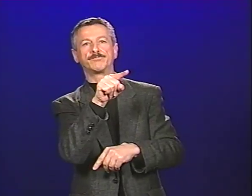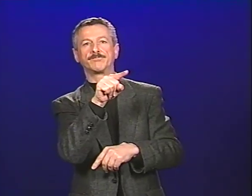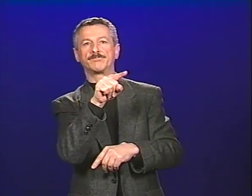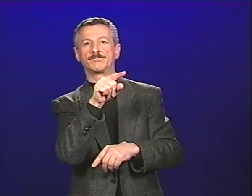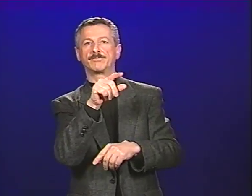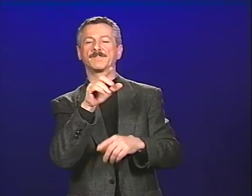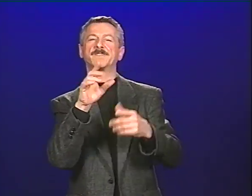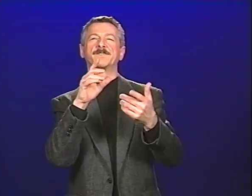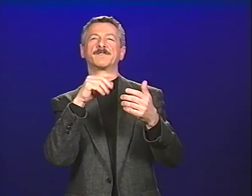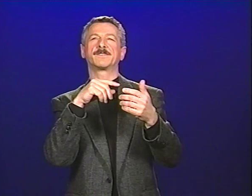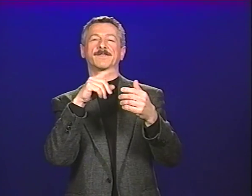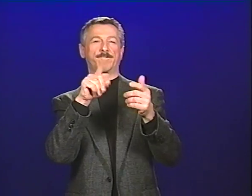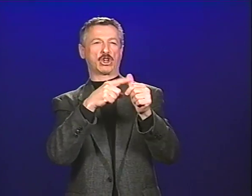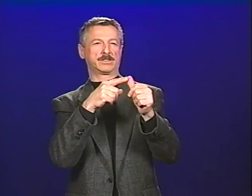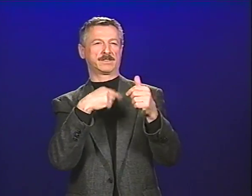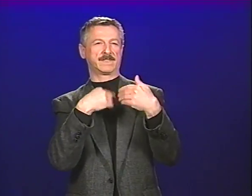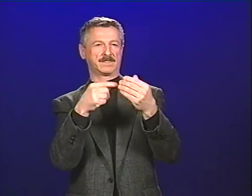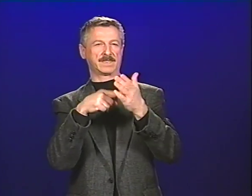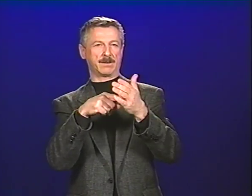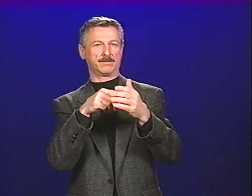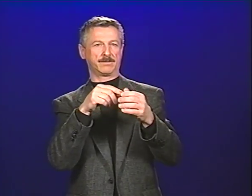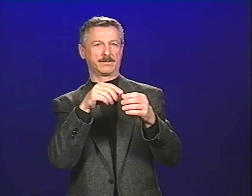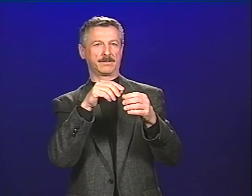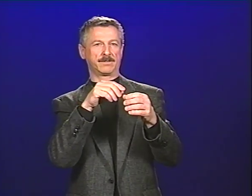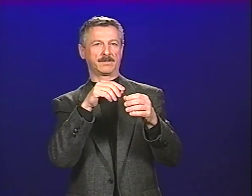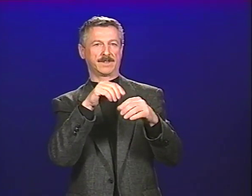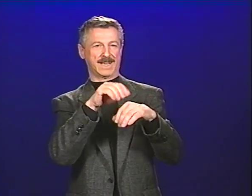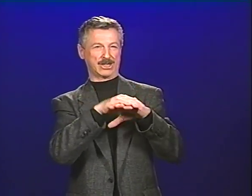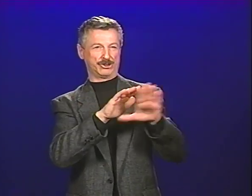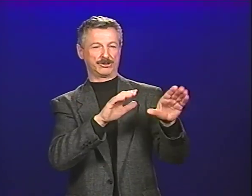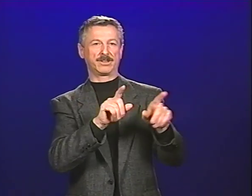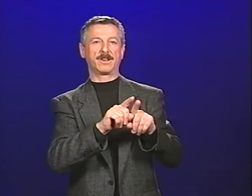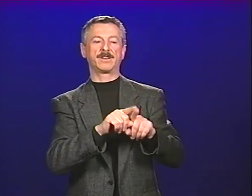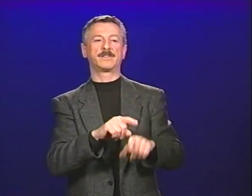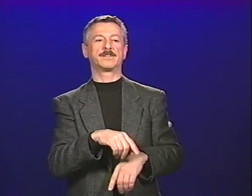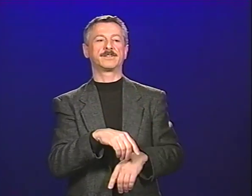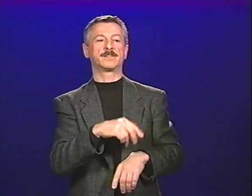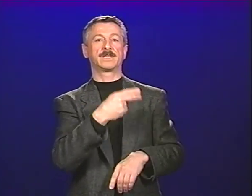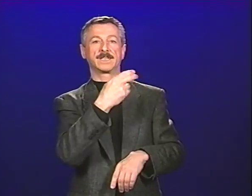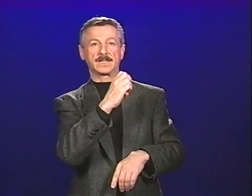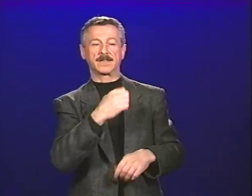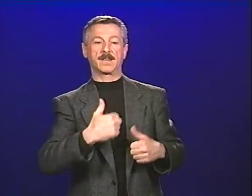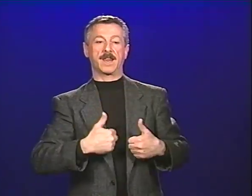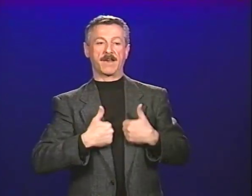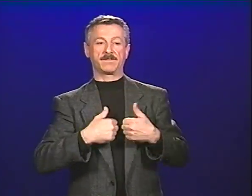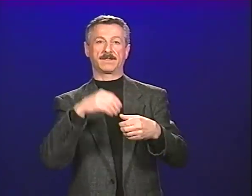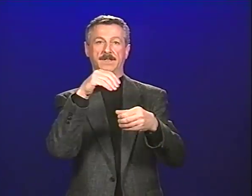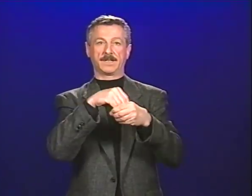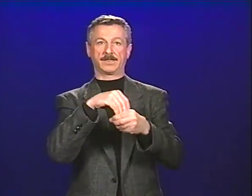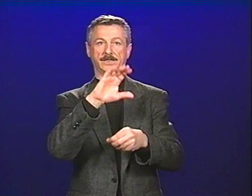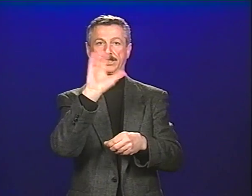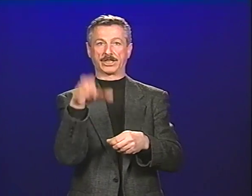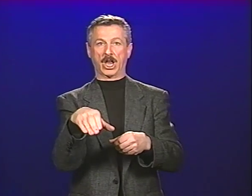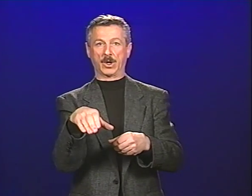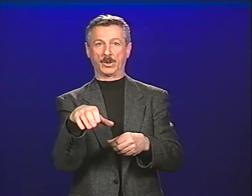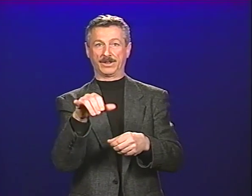An index finger can also indicate prepositional information. In English, we might say, he lives in